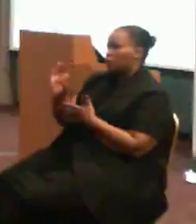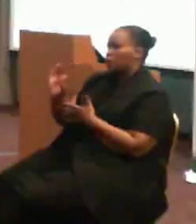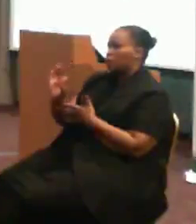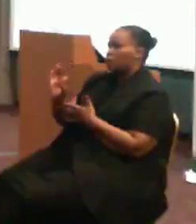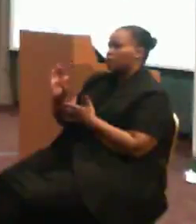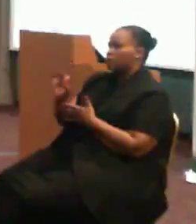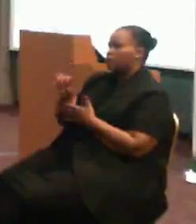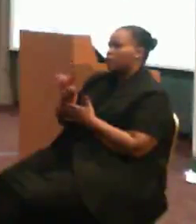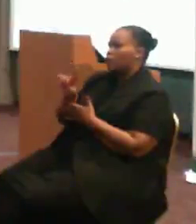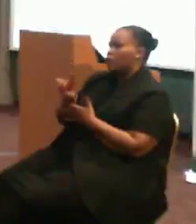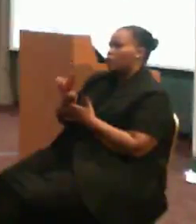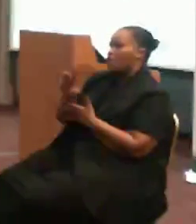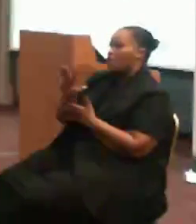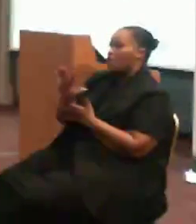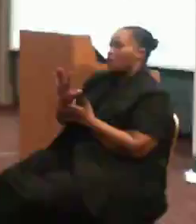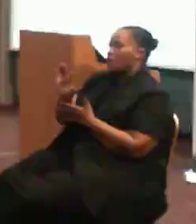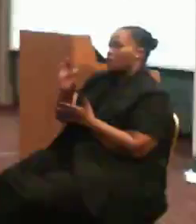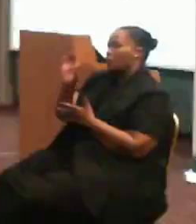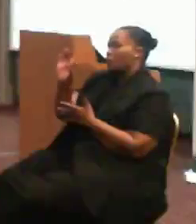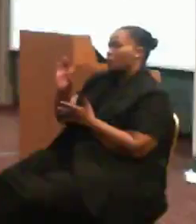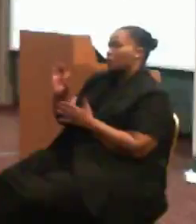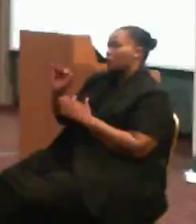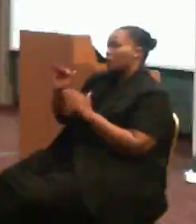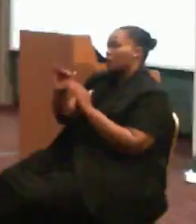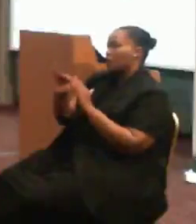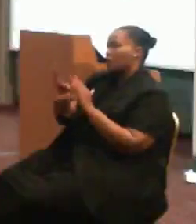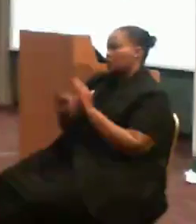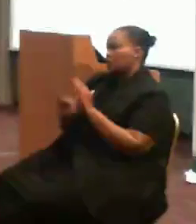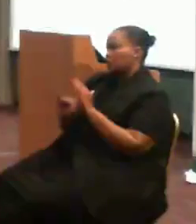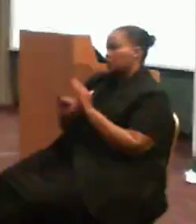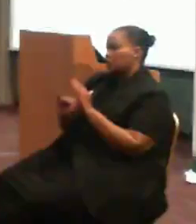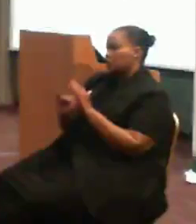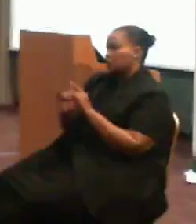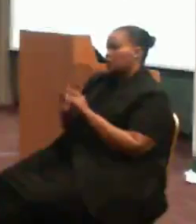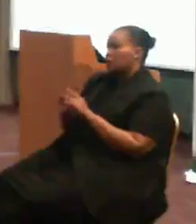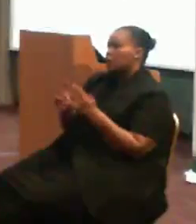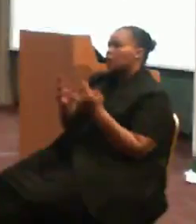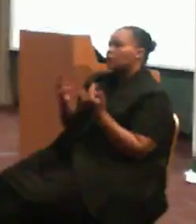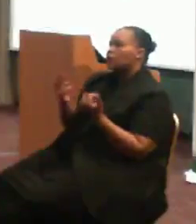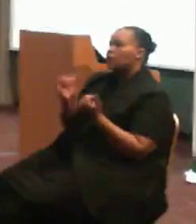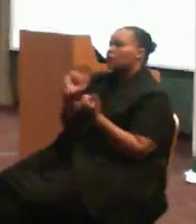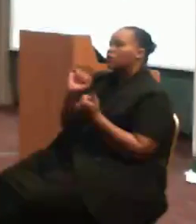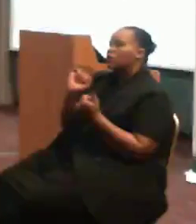15% drop. But if you look at your primary energy costs,